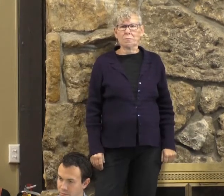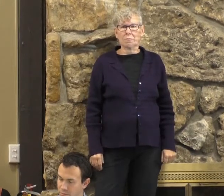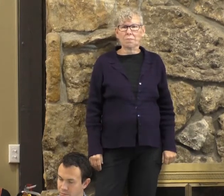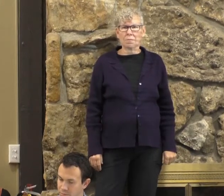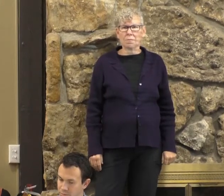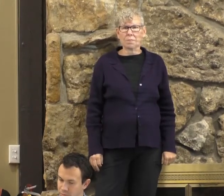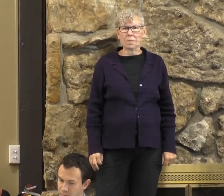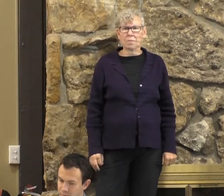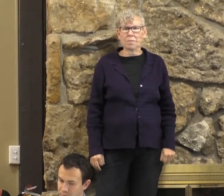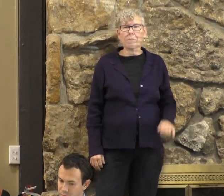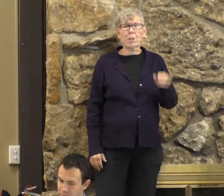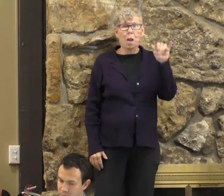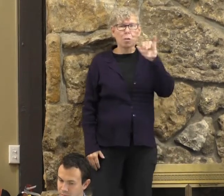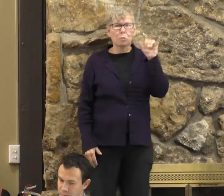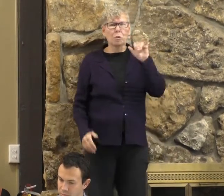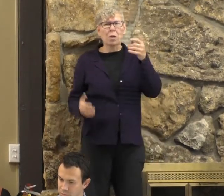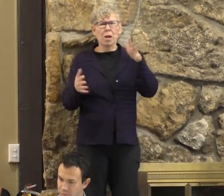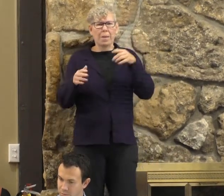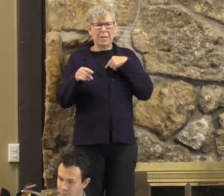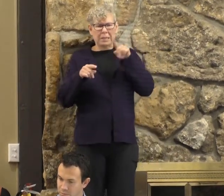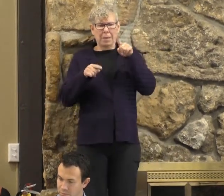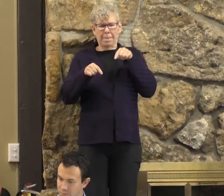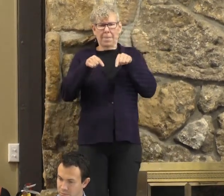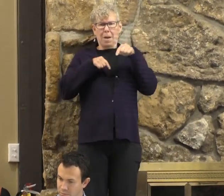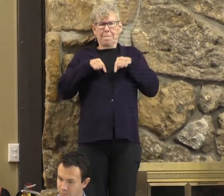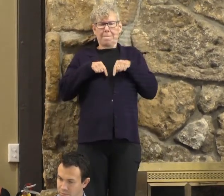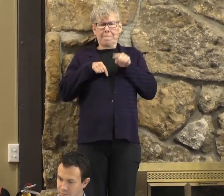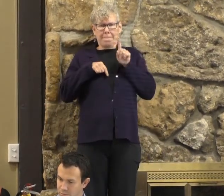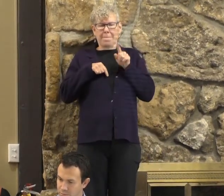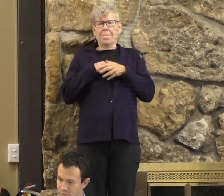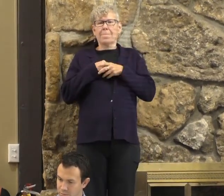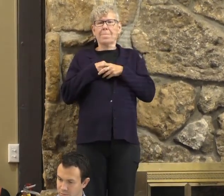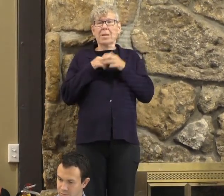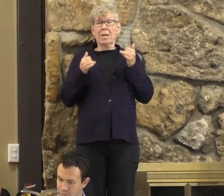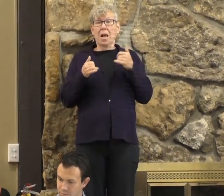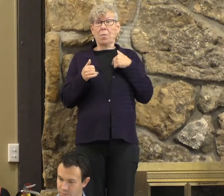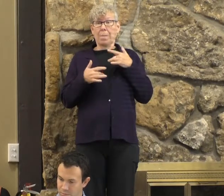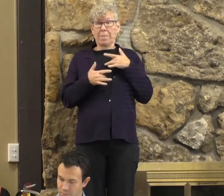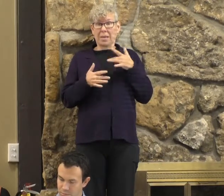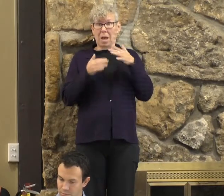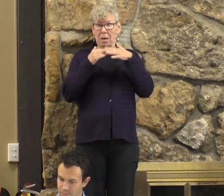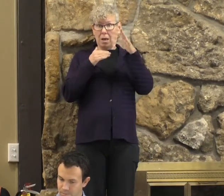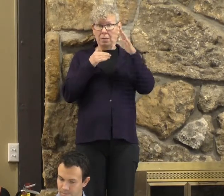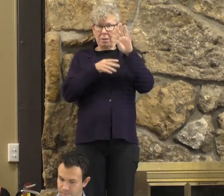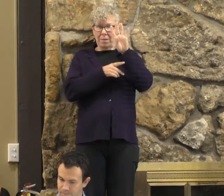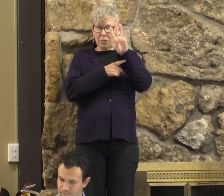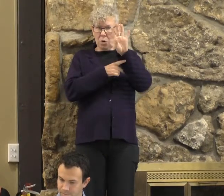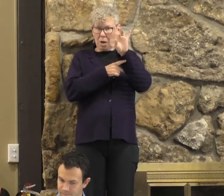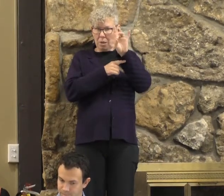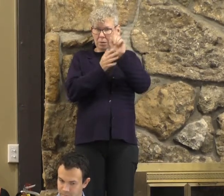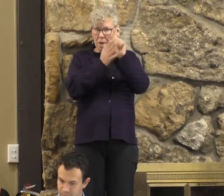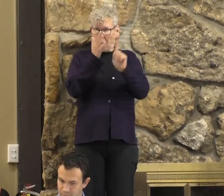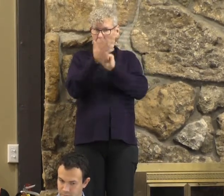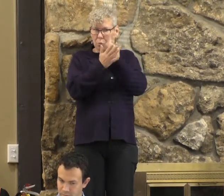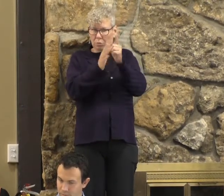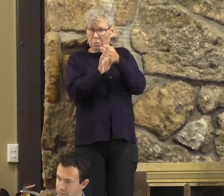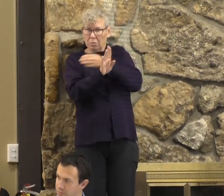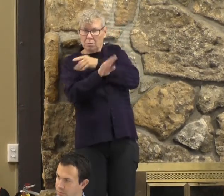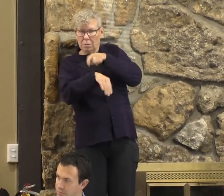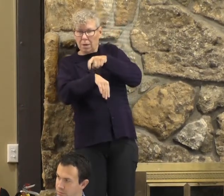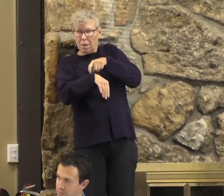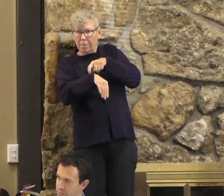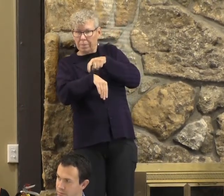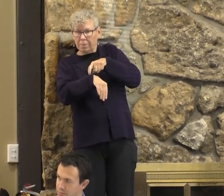I have to back up a little bit, we normally contact her 48 hours in advance of the appointment to make sure that we are